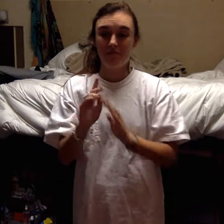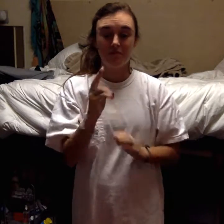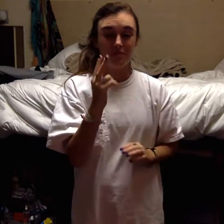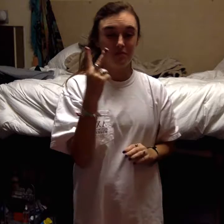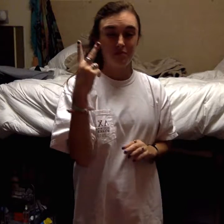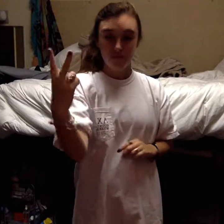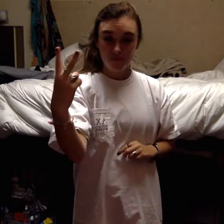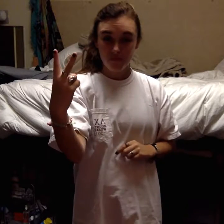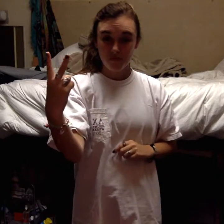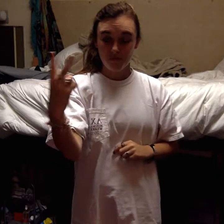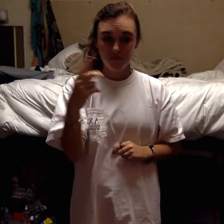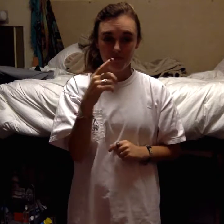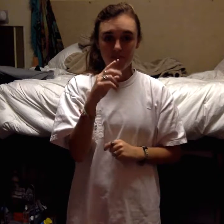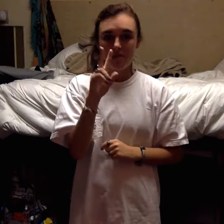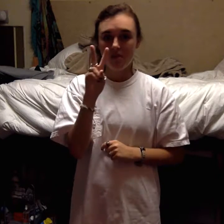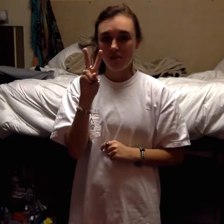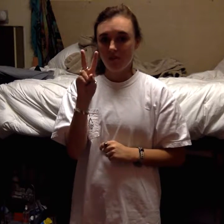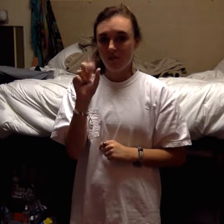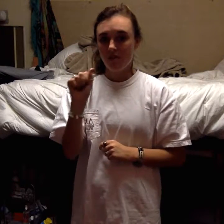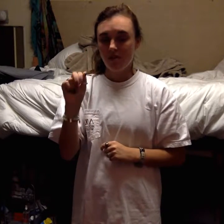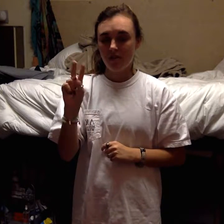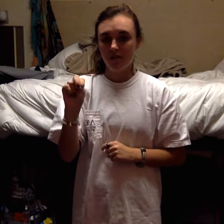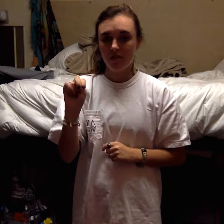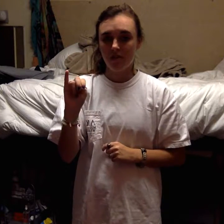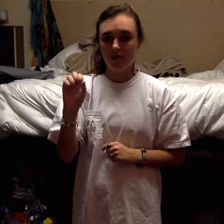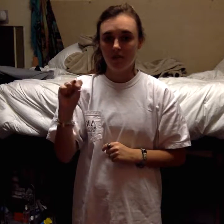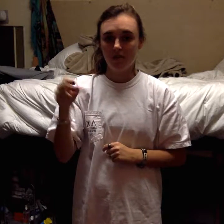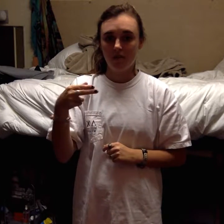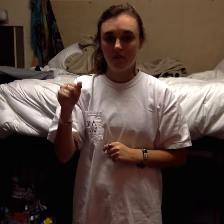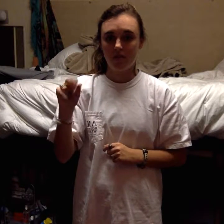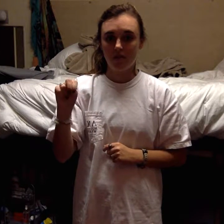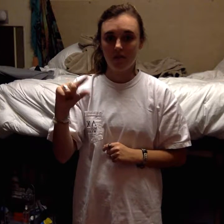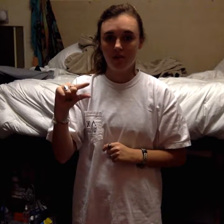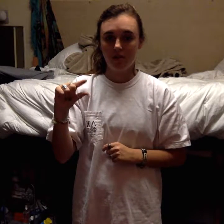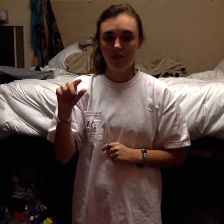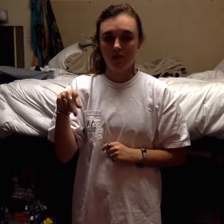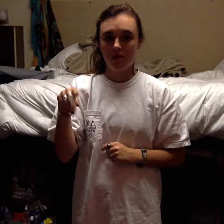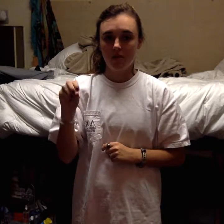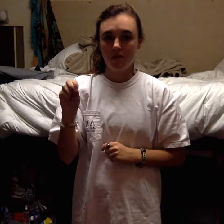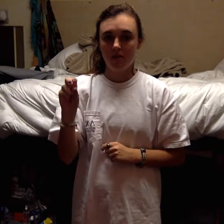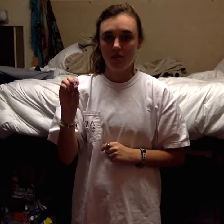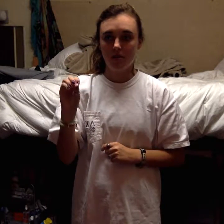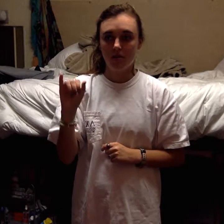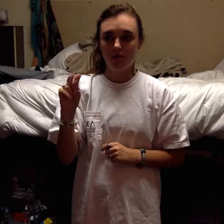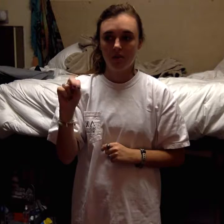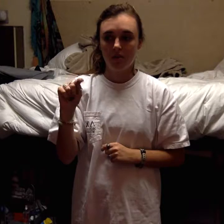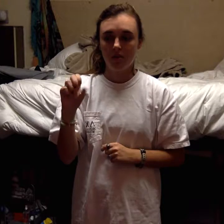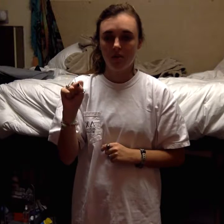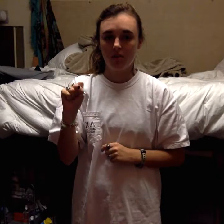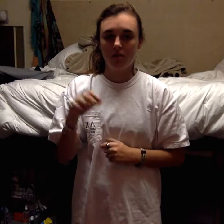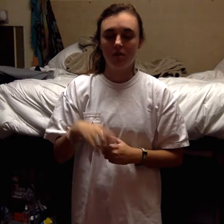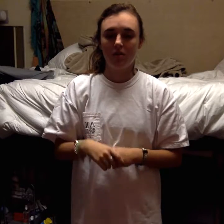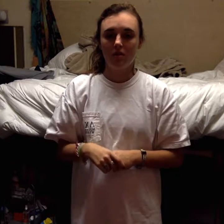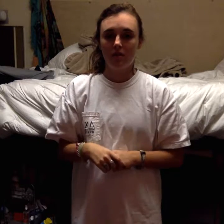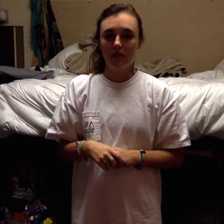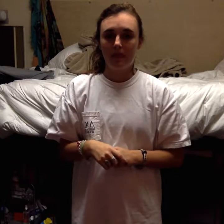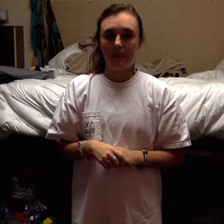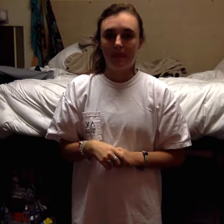remember is the lesson that we're going to do now. Once you've established your height and the width, all lines go to the vanishing